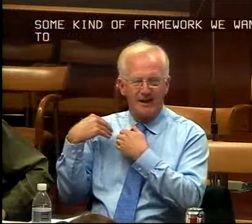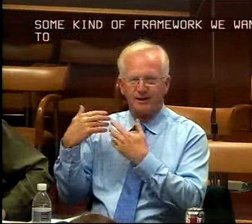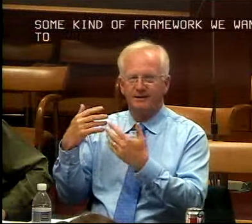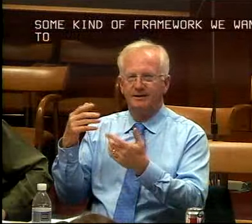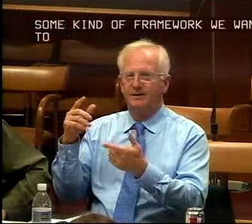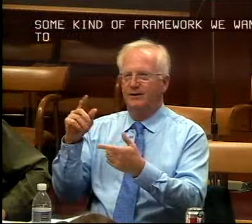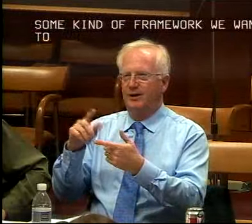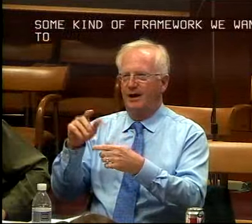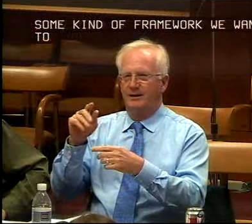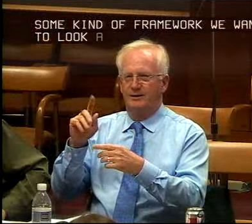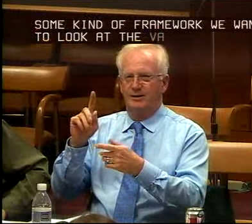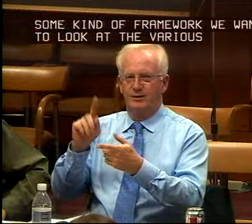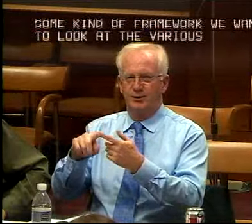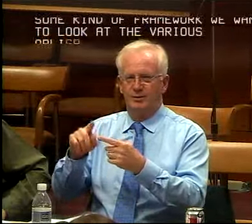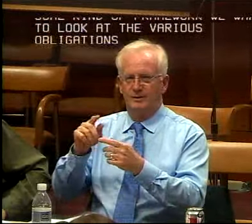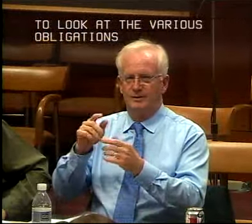and specific obligations,